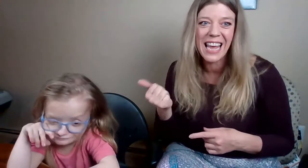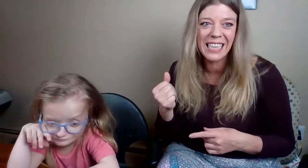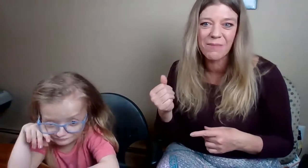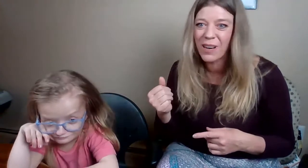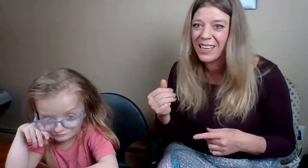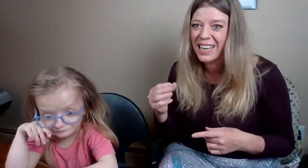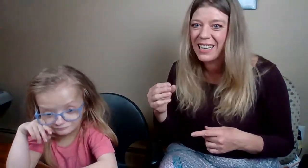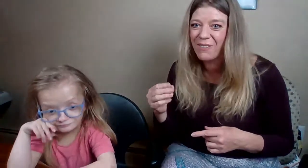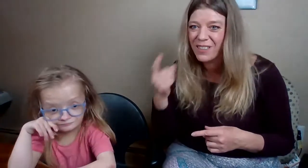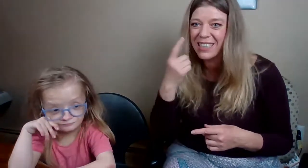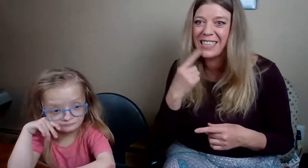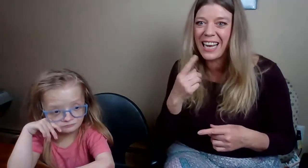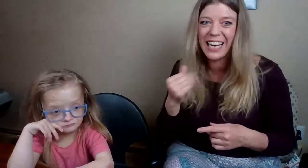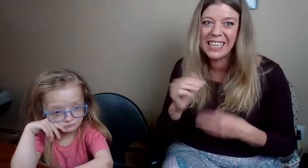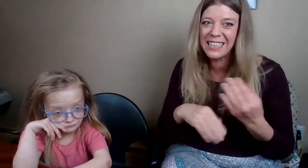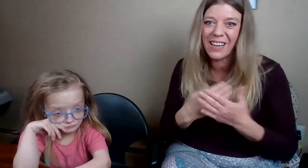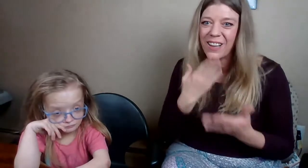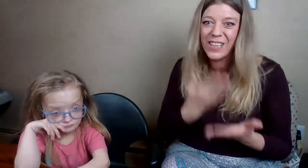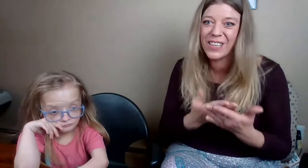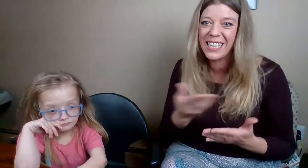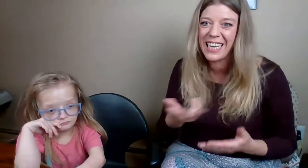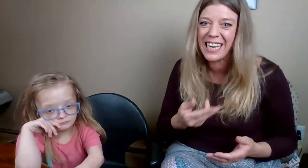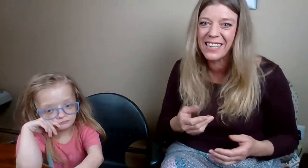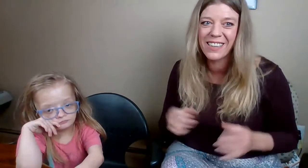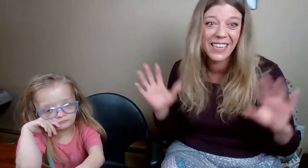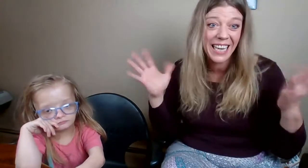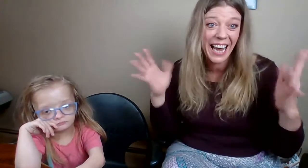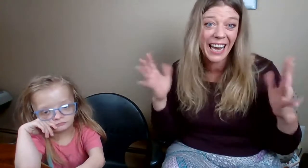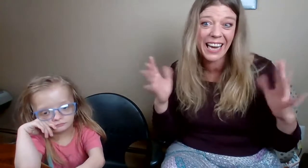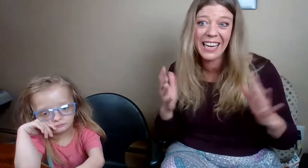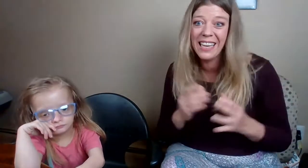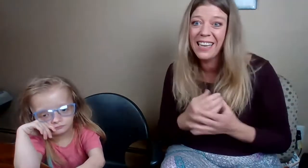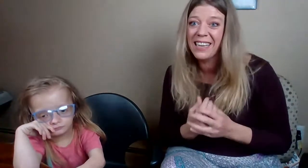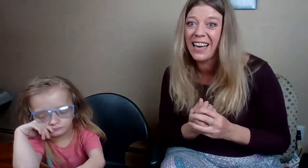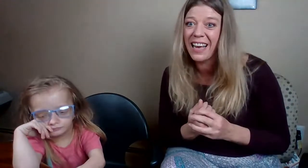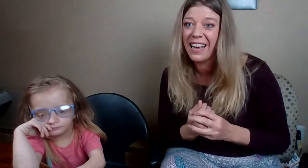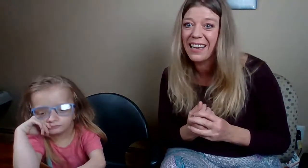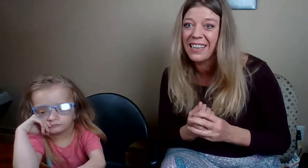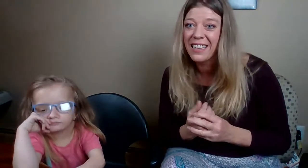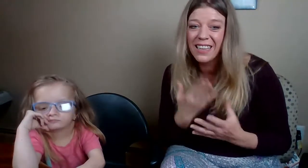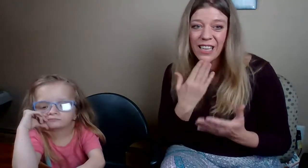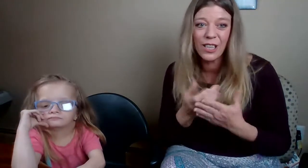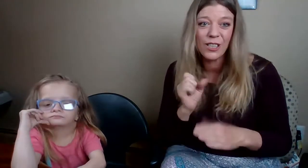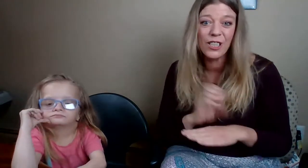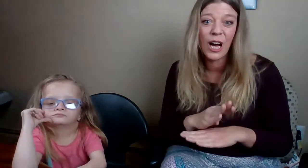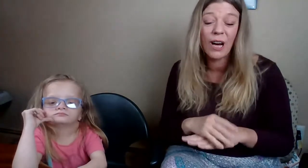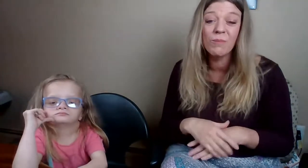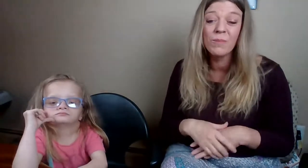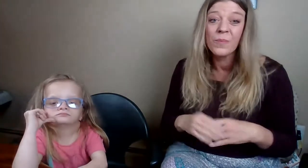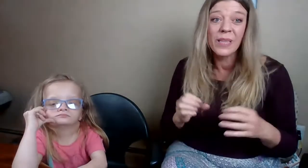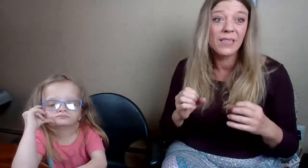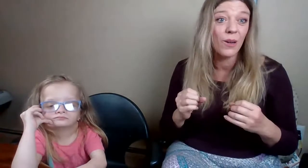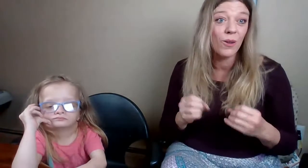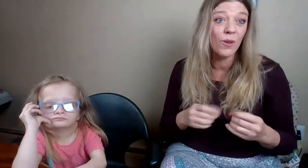Thanks, Marla, for saying it's all good here. Yay, yay, good job. So